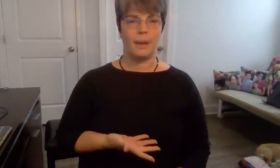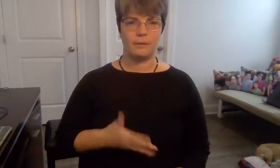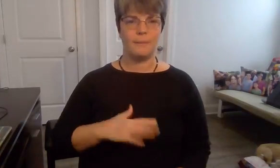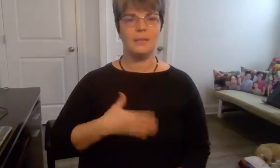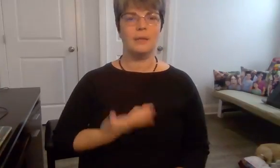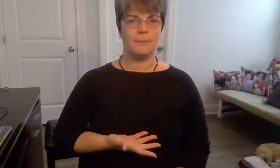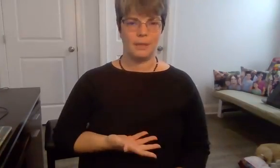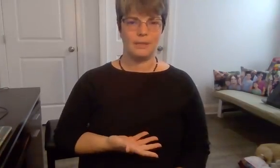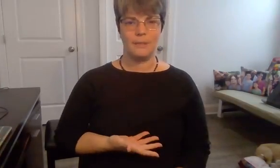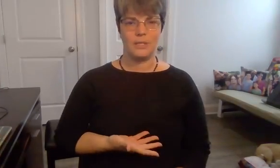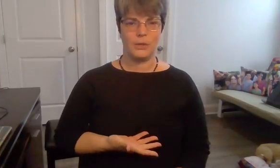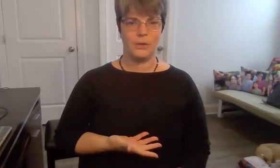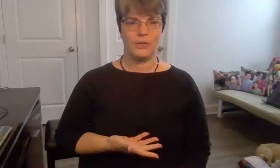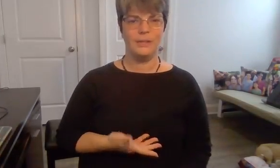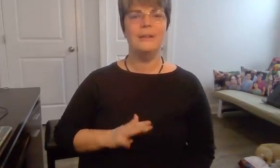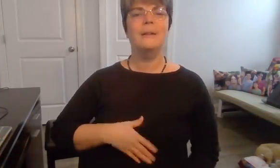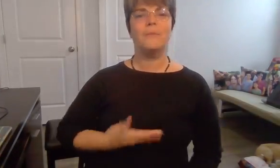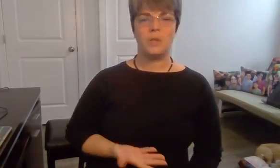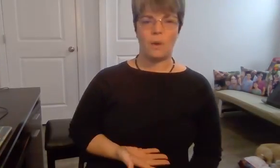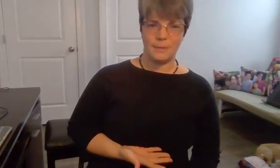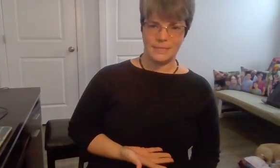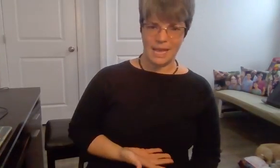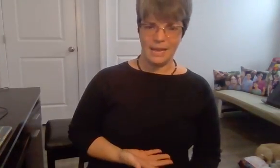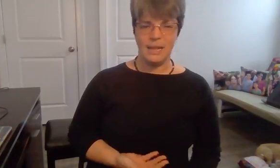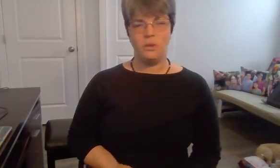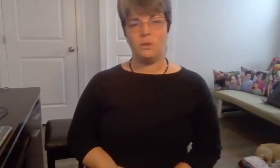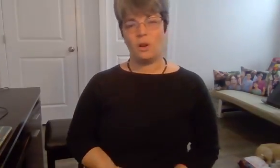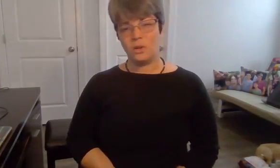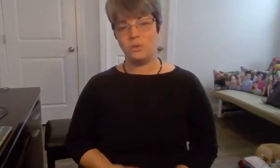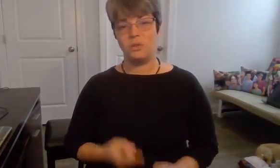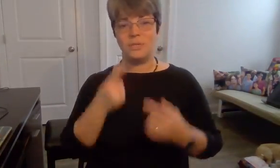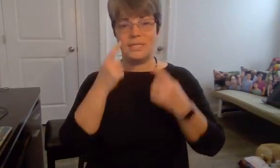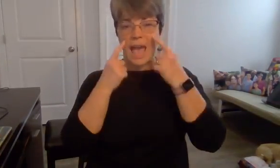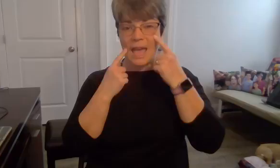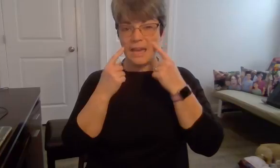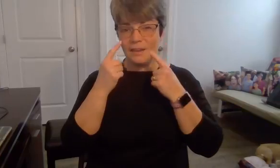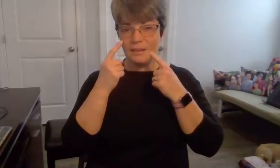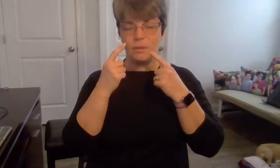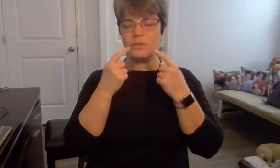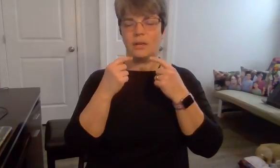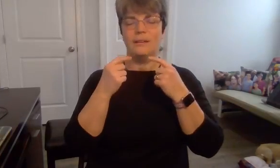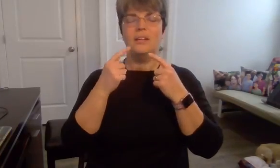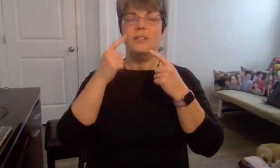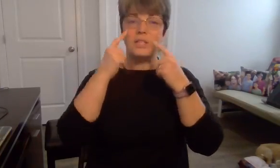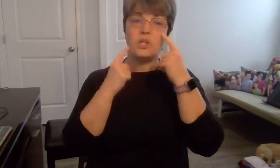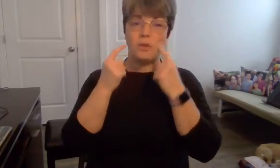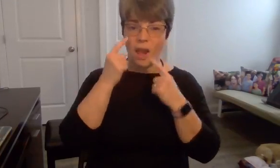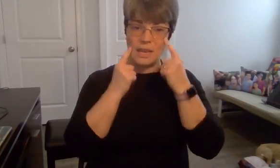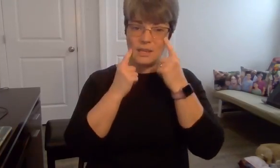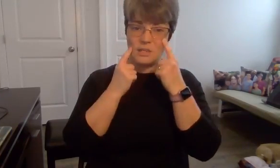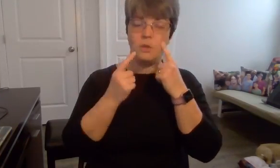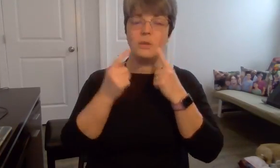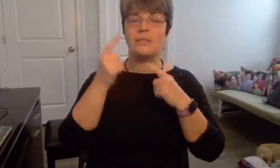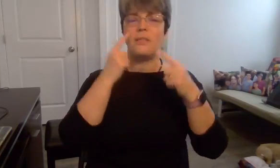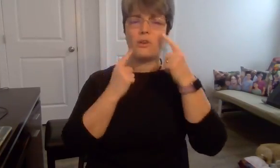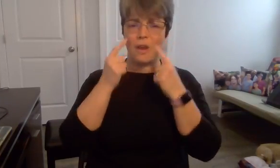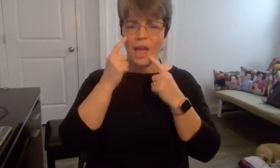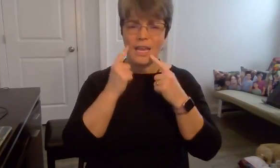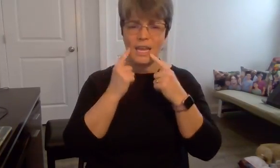right? My tummy's turned. So upset. You could also do sad. Sorry, this is crying. So you can say they're crying.